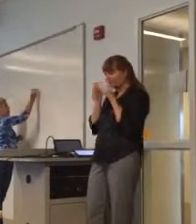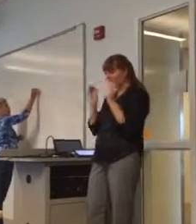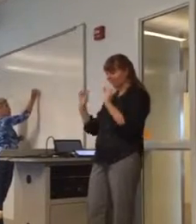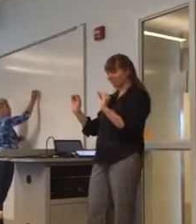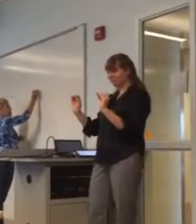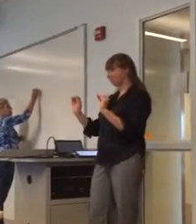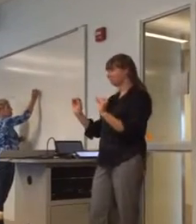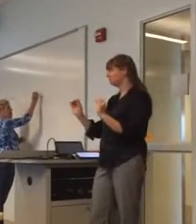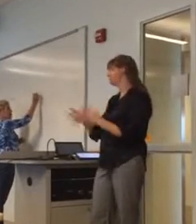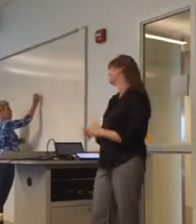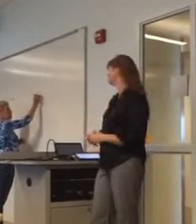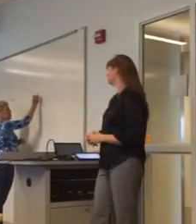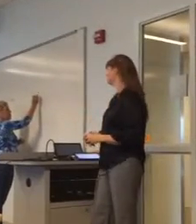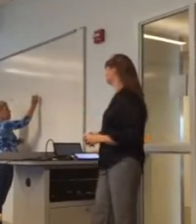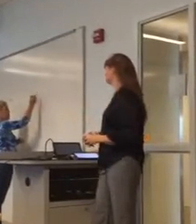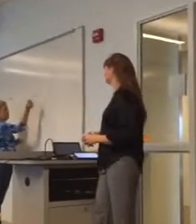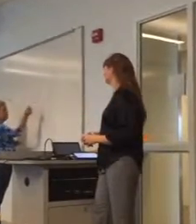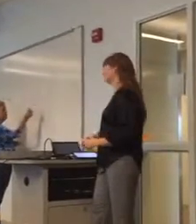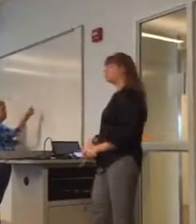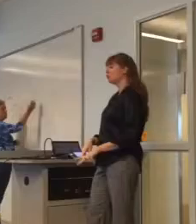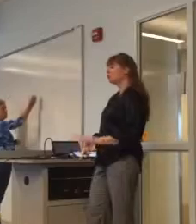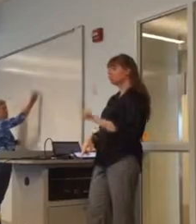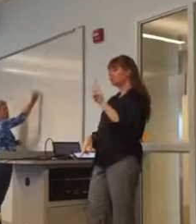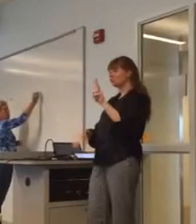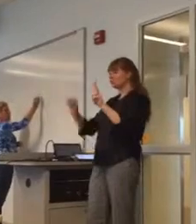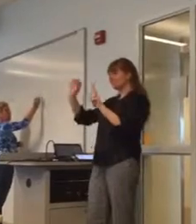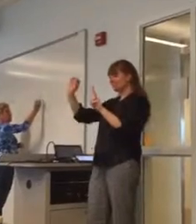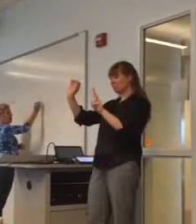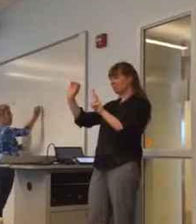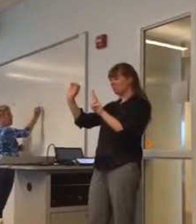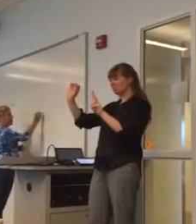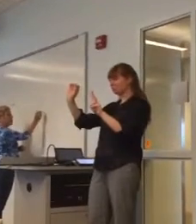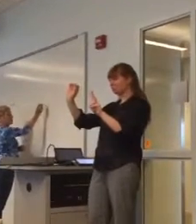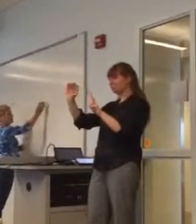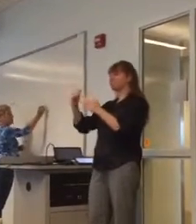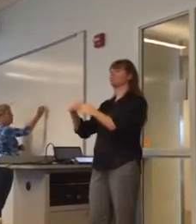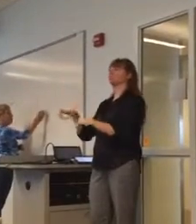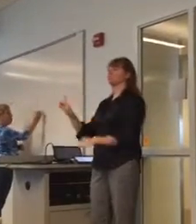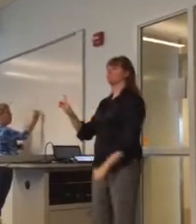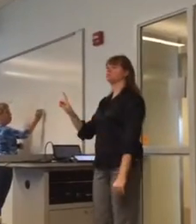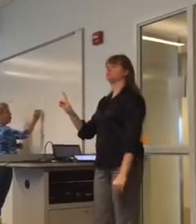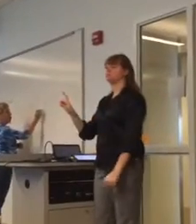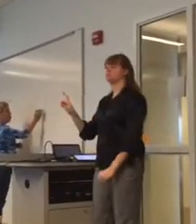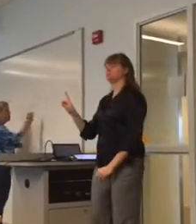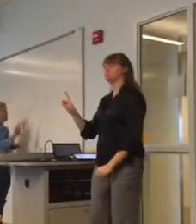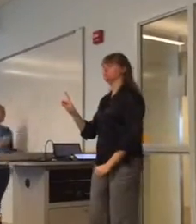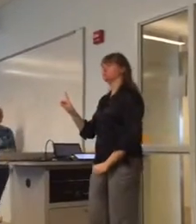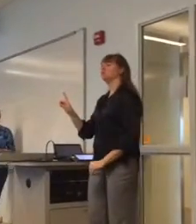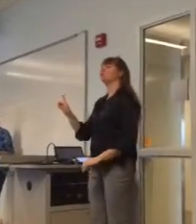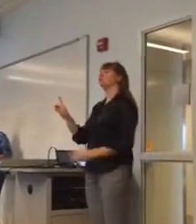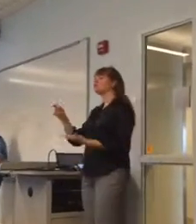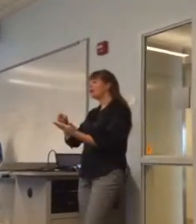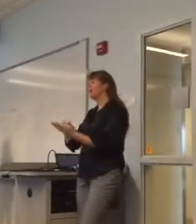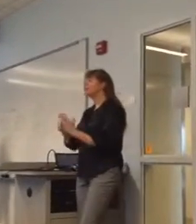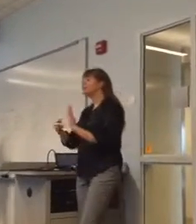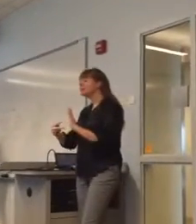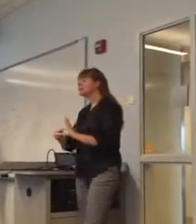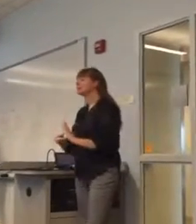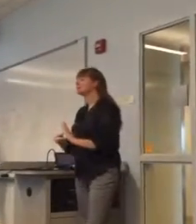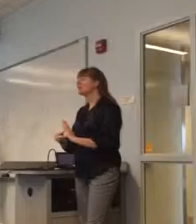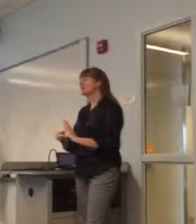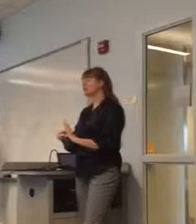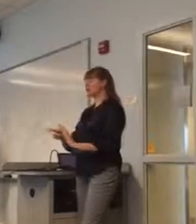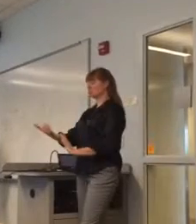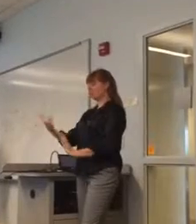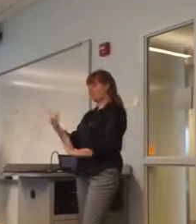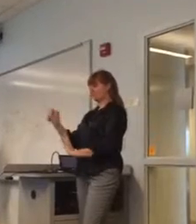2 to the 0 power, what's that equal to? 1. So there must be 1